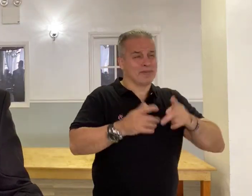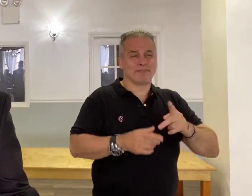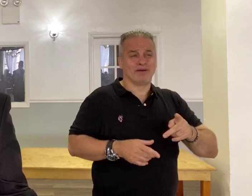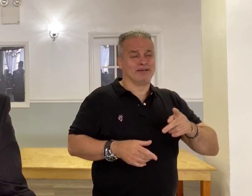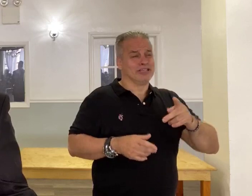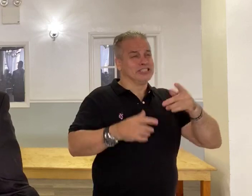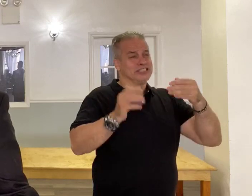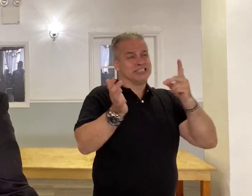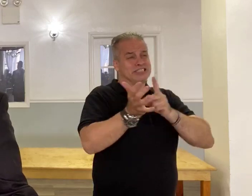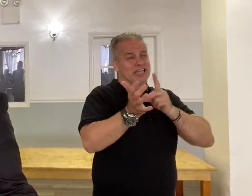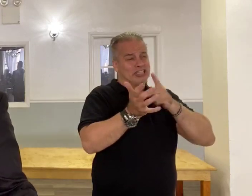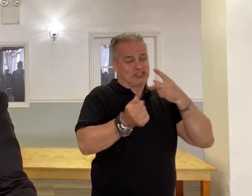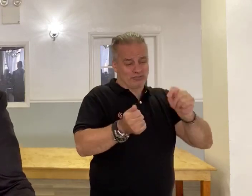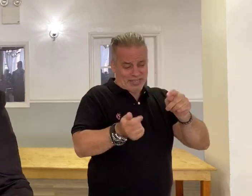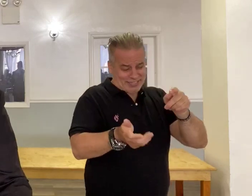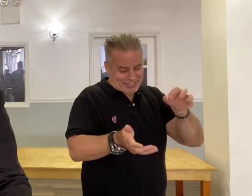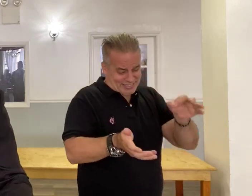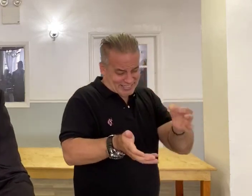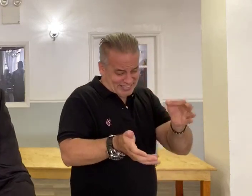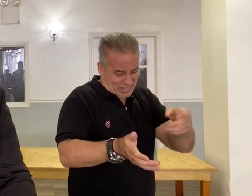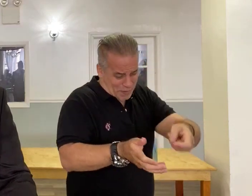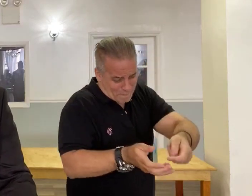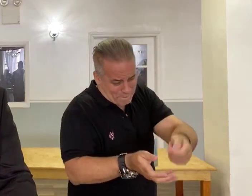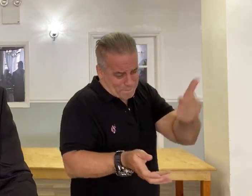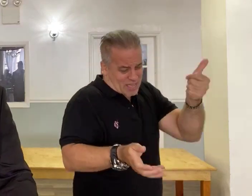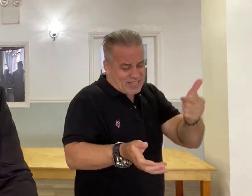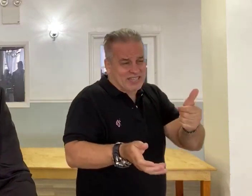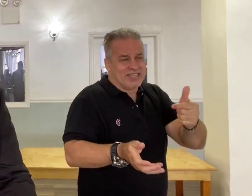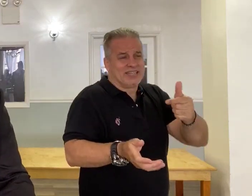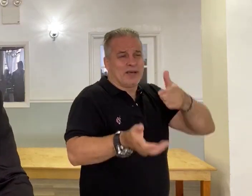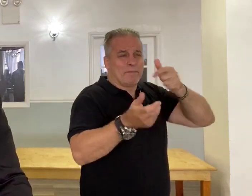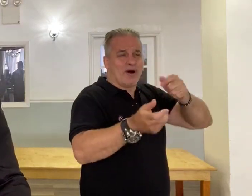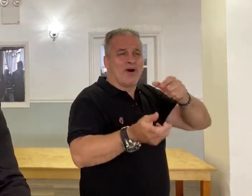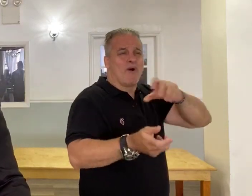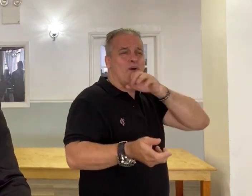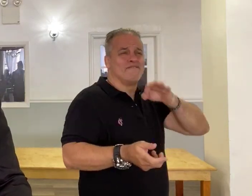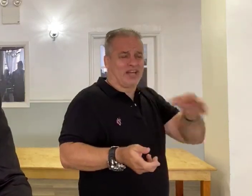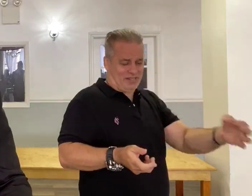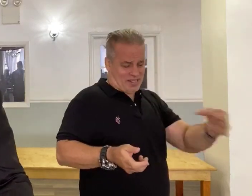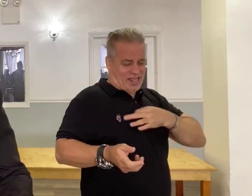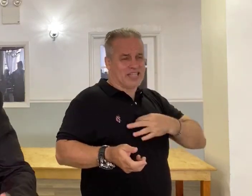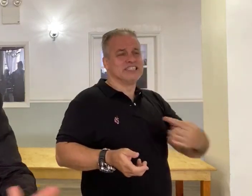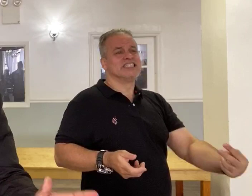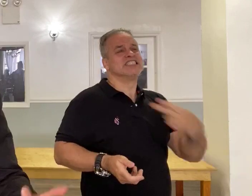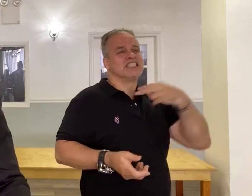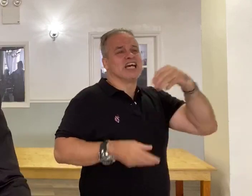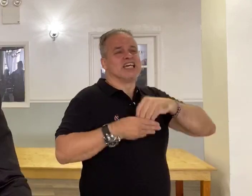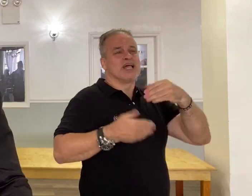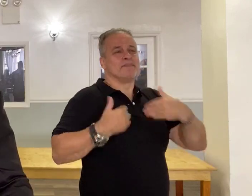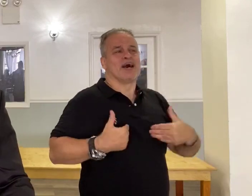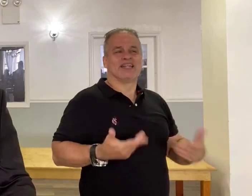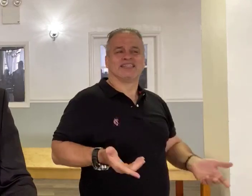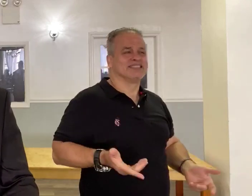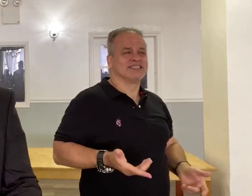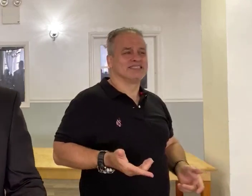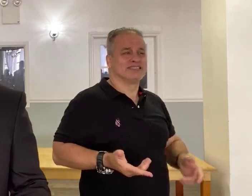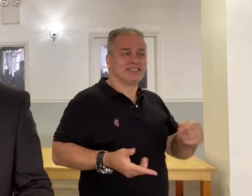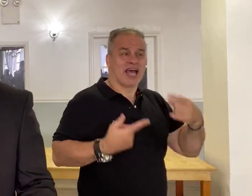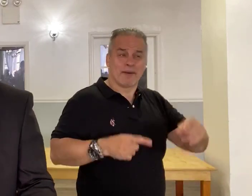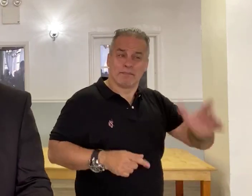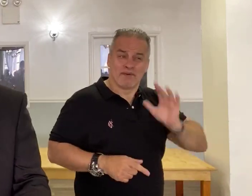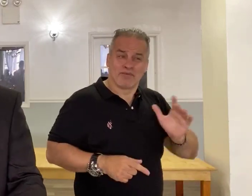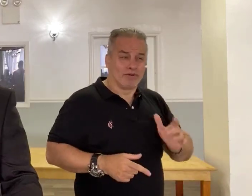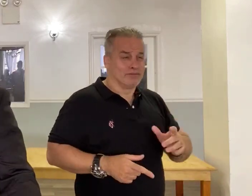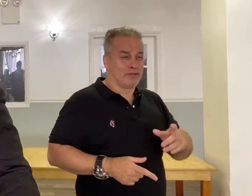A leg, an arm, and so on? A hand, a foot? With no painkiller at all, they did